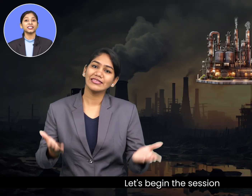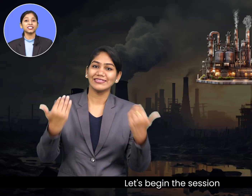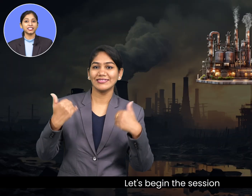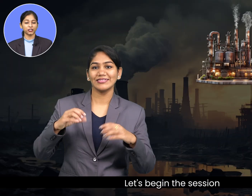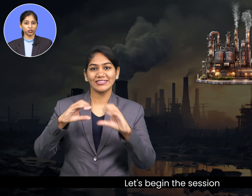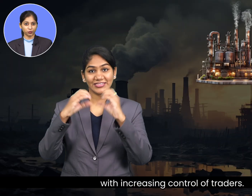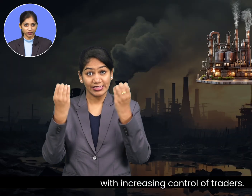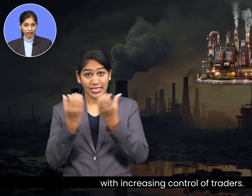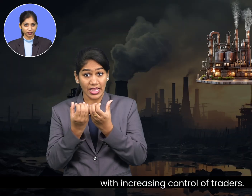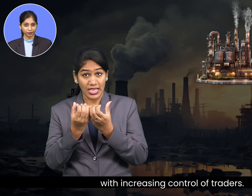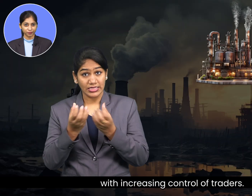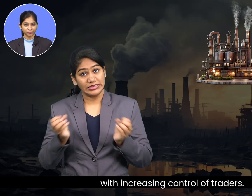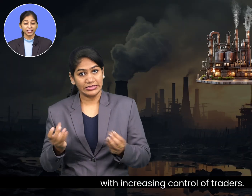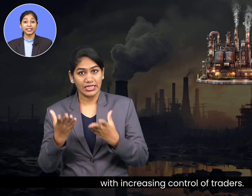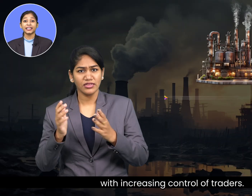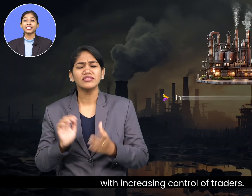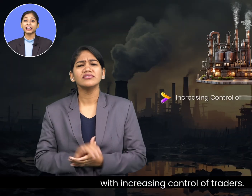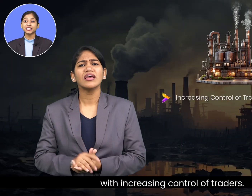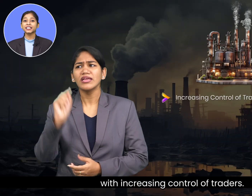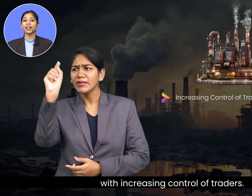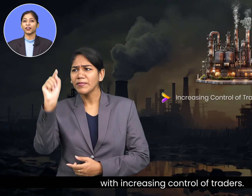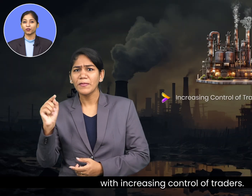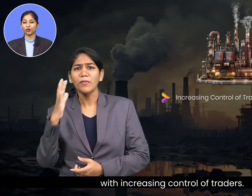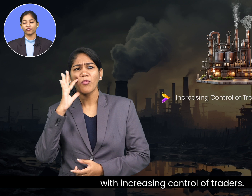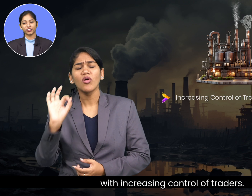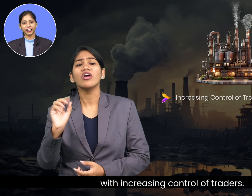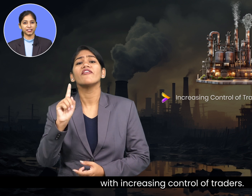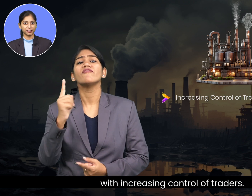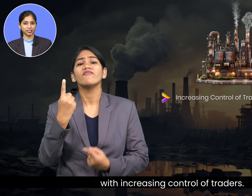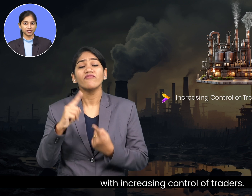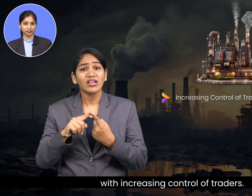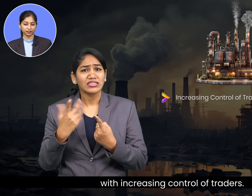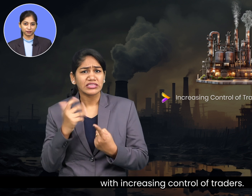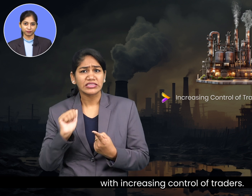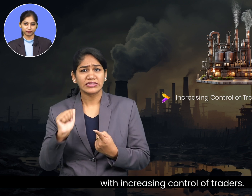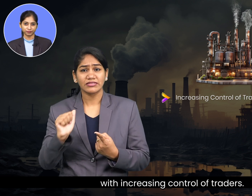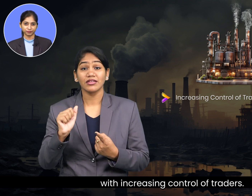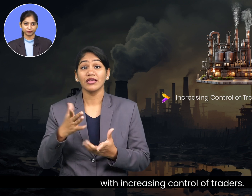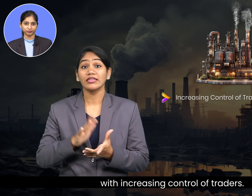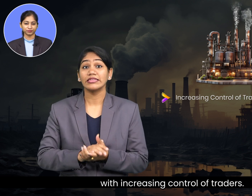Let's begin the session with increasing control of traders.